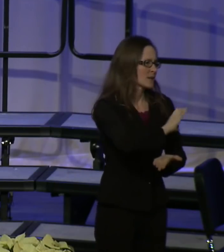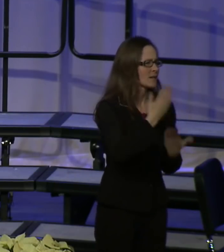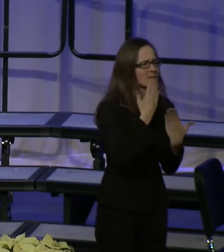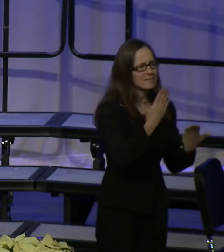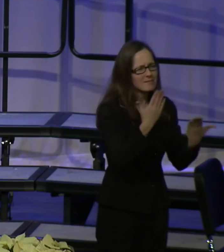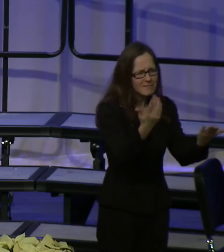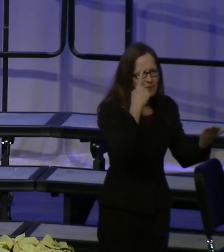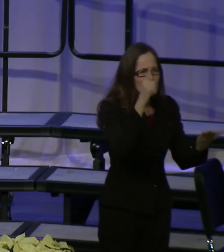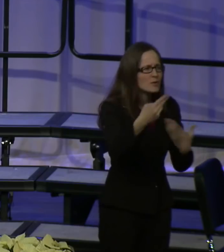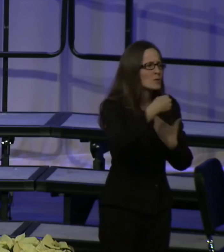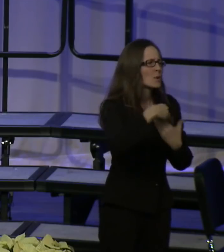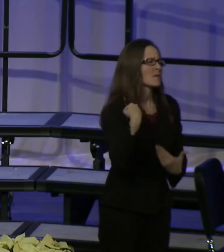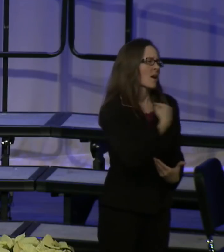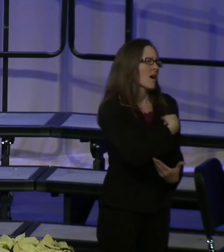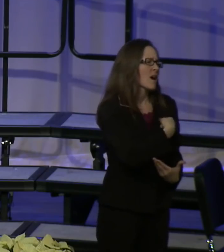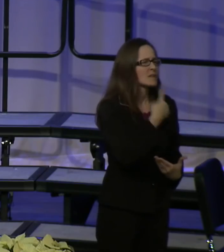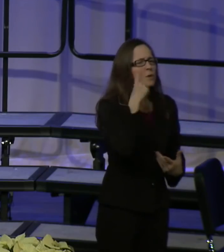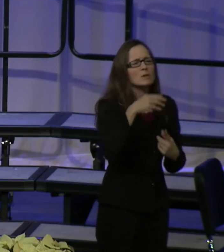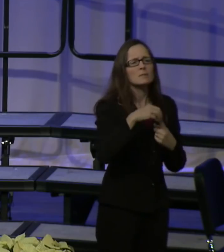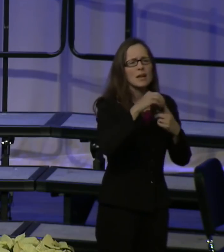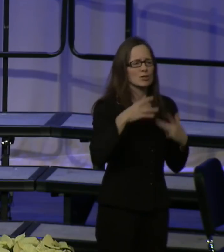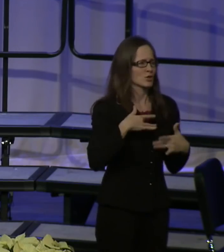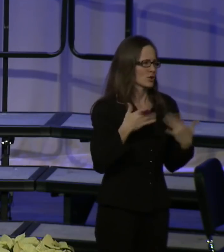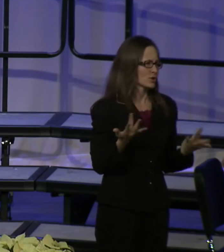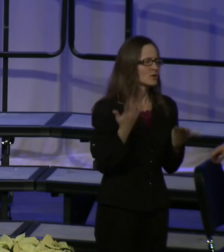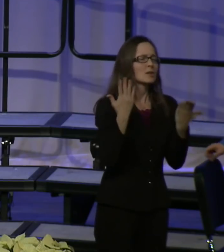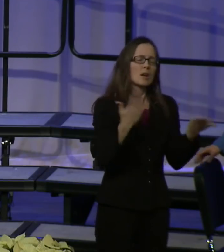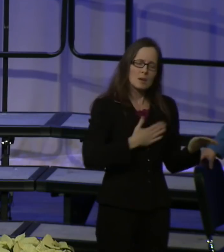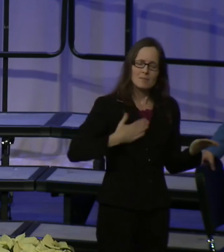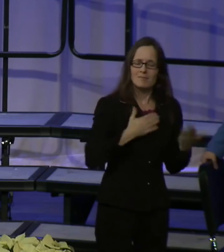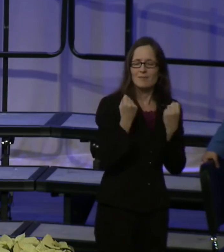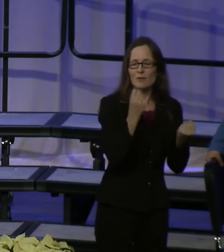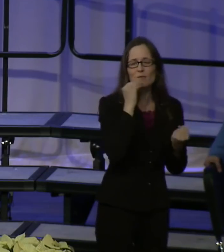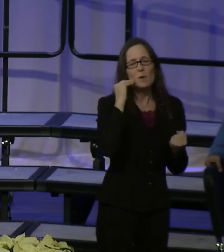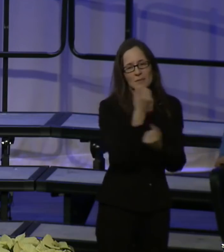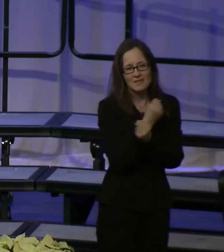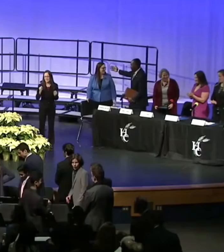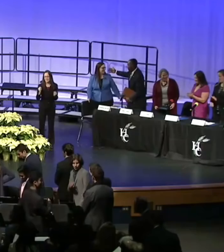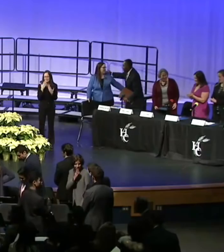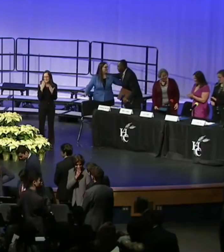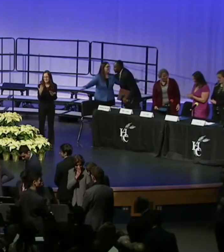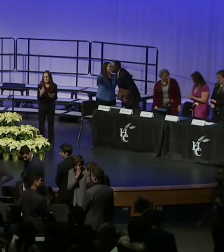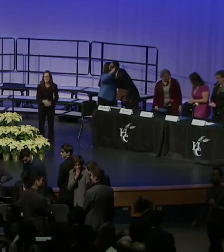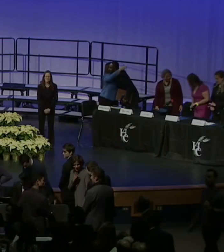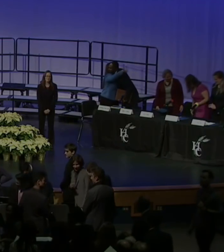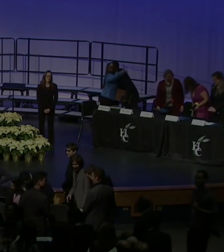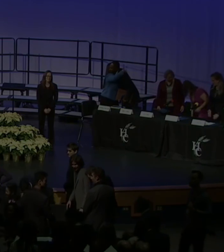evening for this special occasion. Please drive home safely. Thank you.